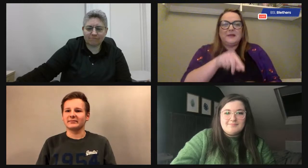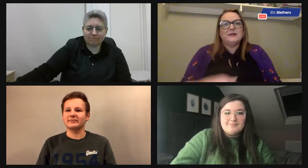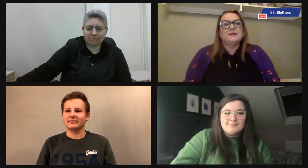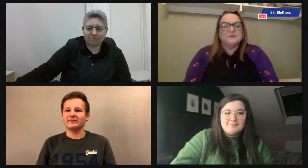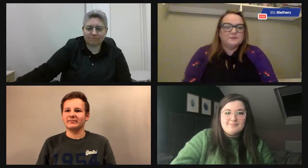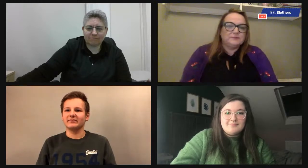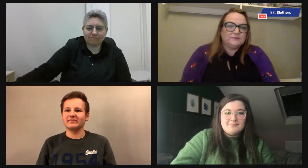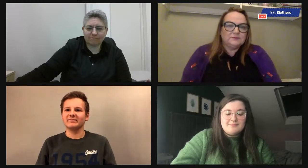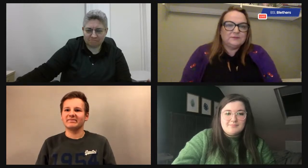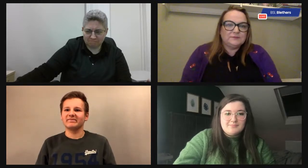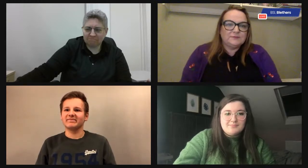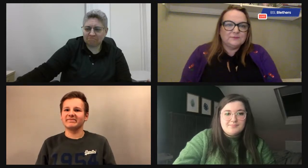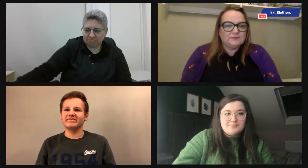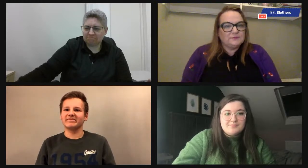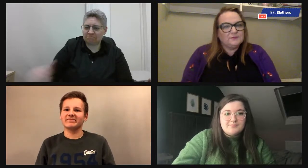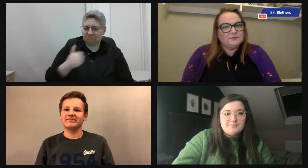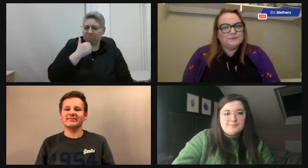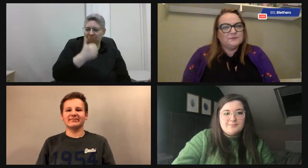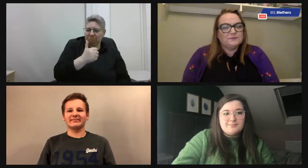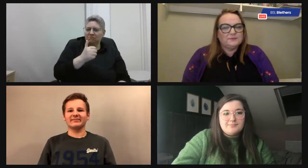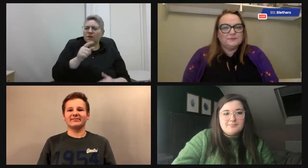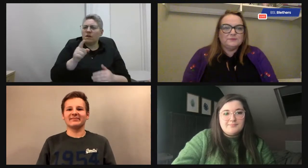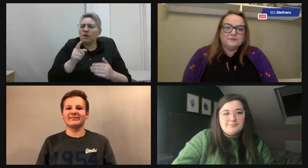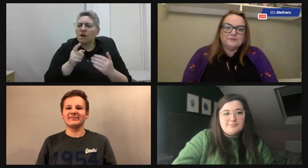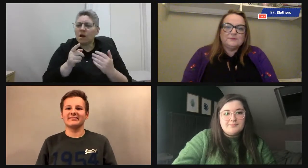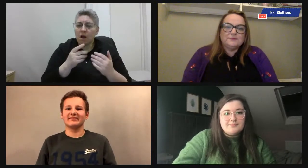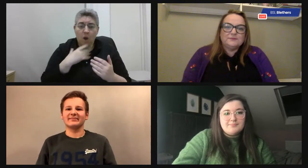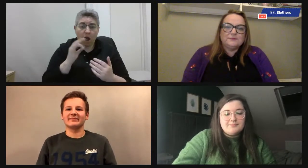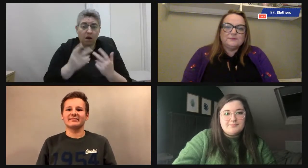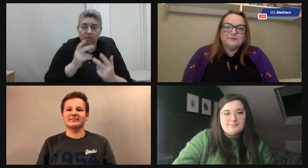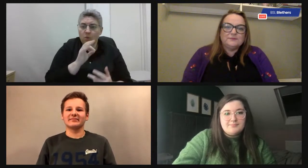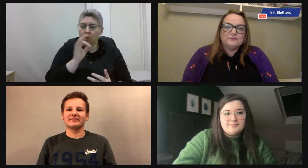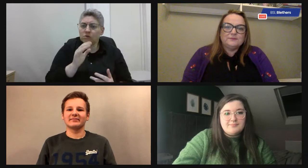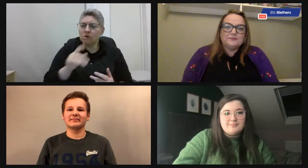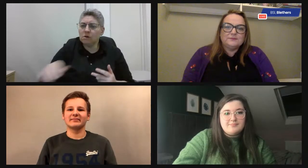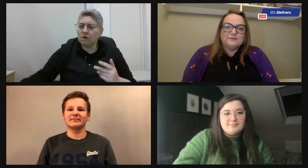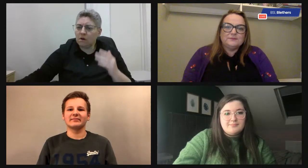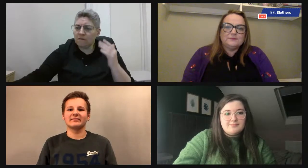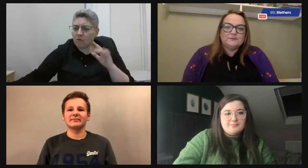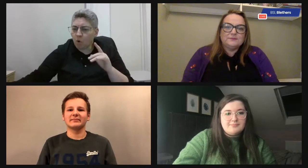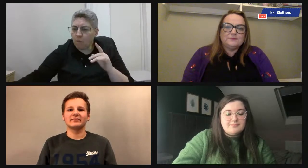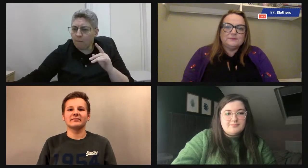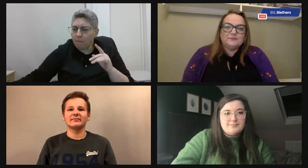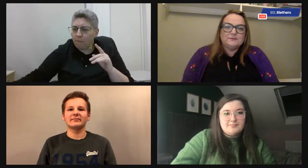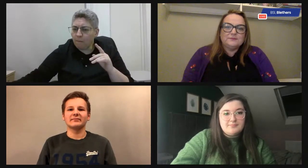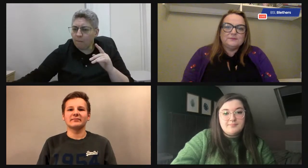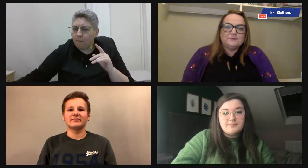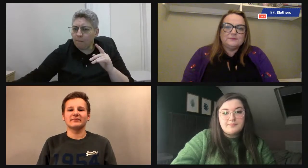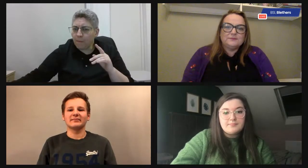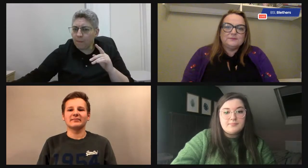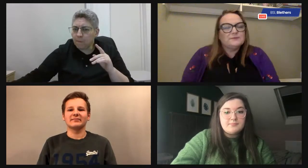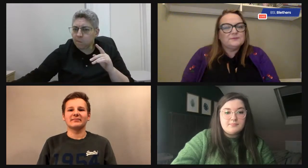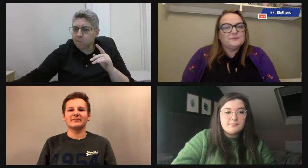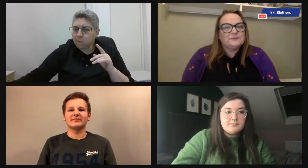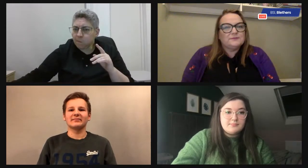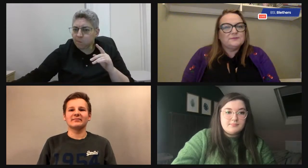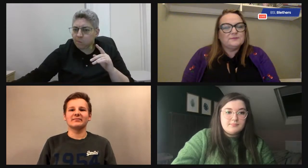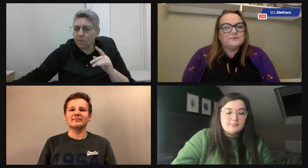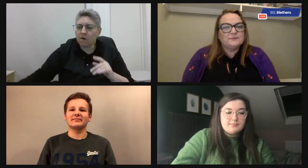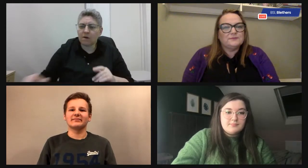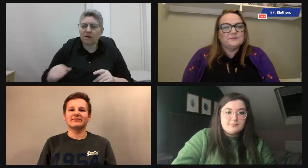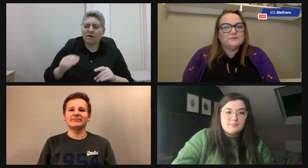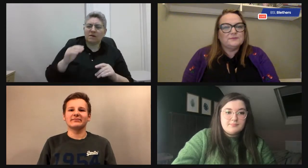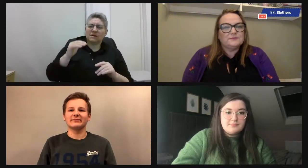But when the numbers get bigger, when it's extended family at a big event, they're lost, and that's when the deprivation takes